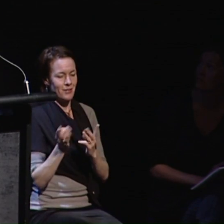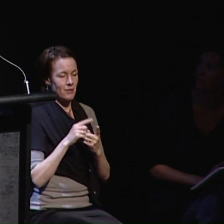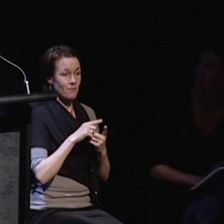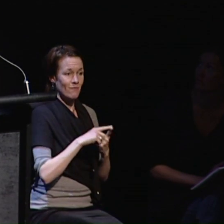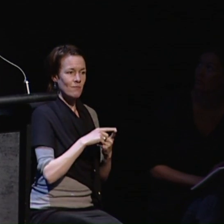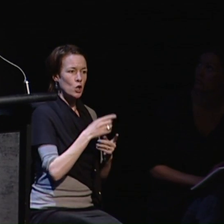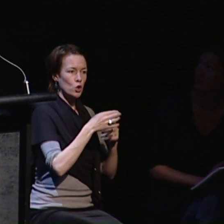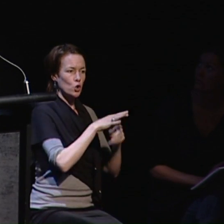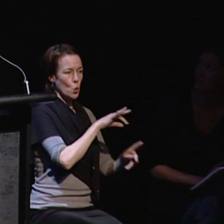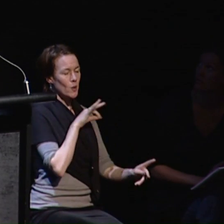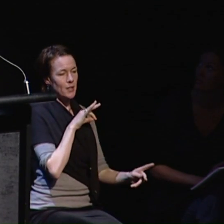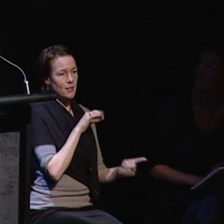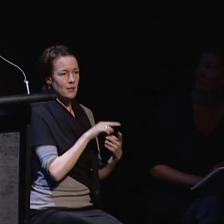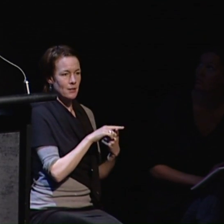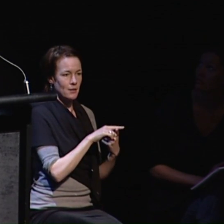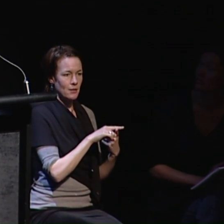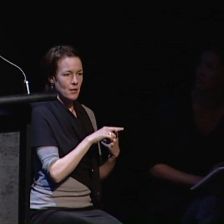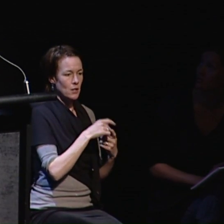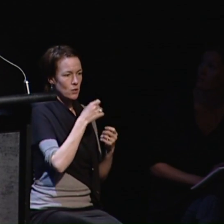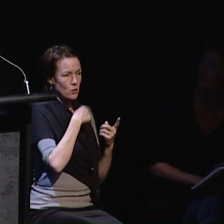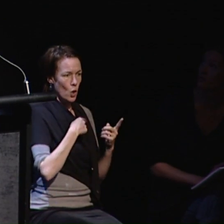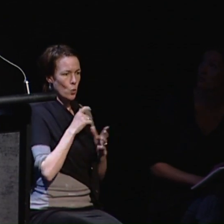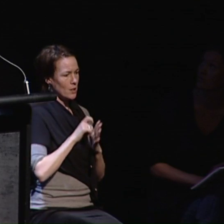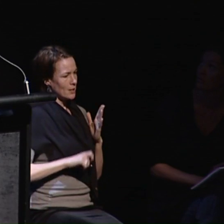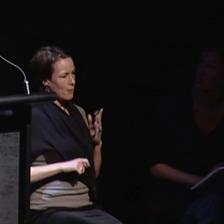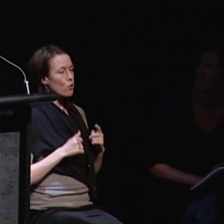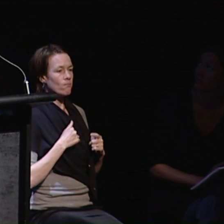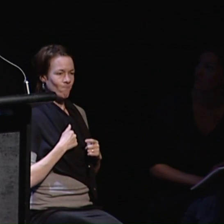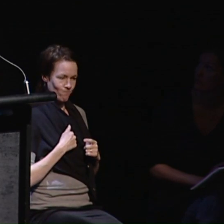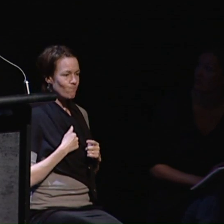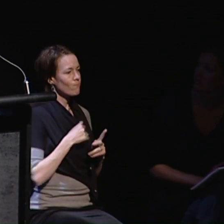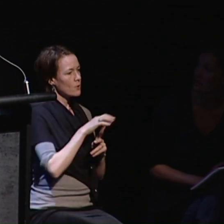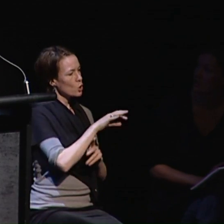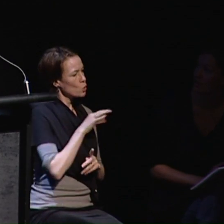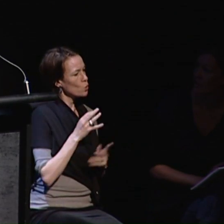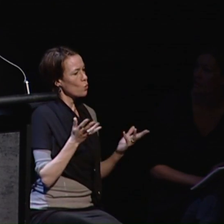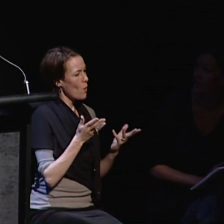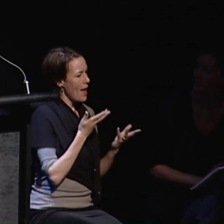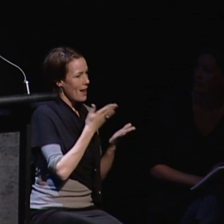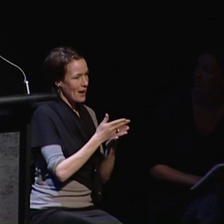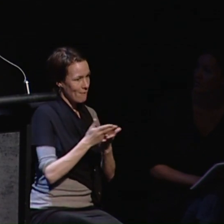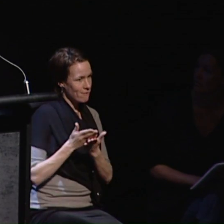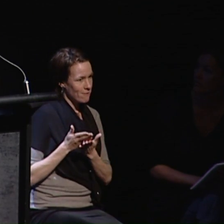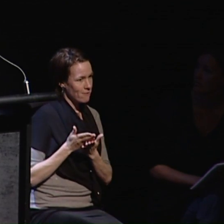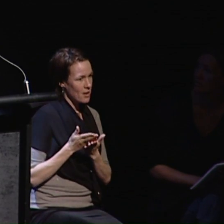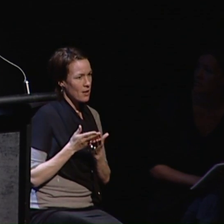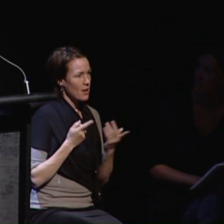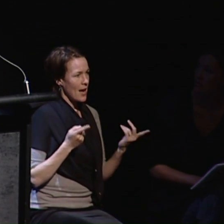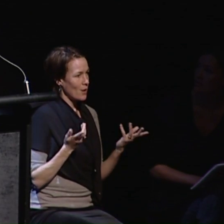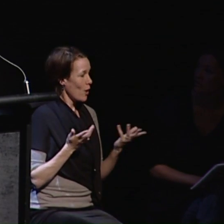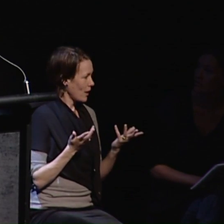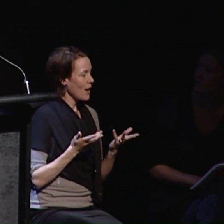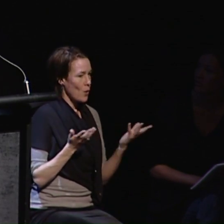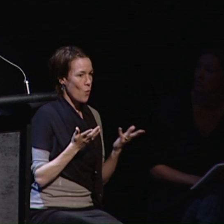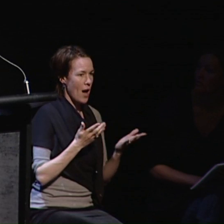choice. The first section is about choice. Persons with disabilities have the opportunity to choose their place of residence and where and with whom they live on an equal basis